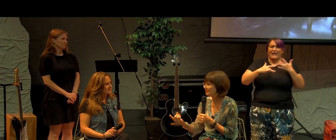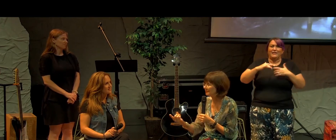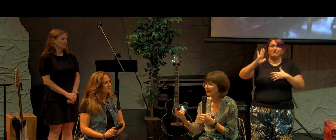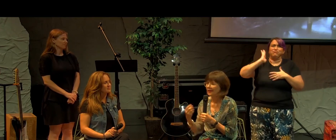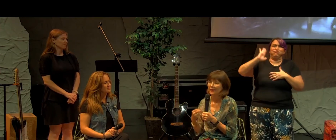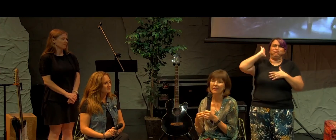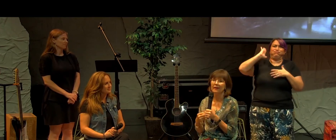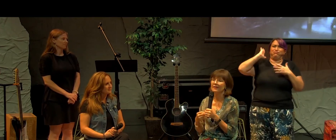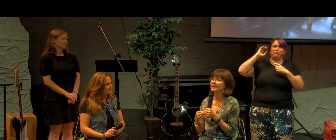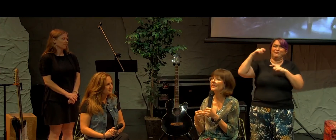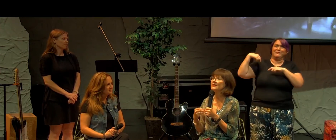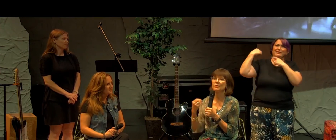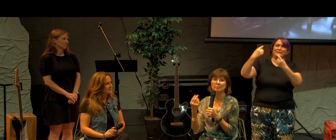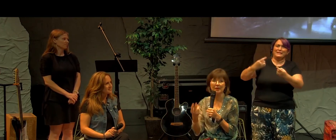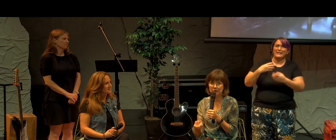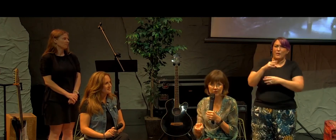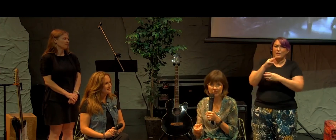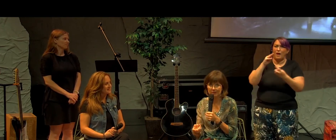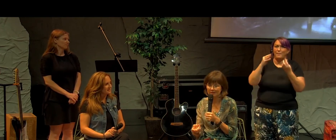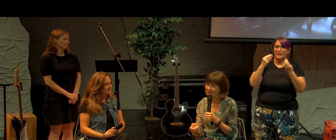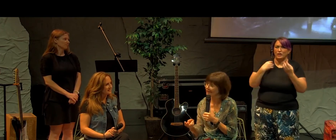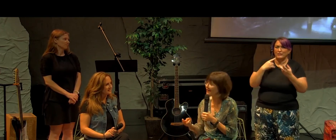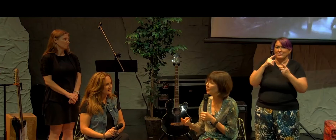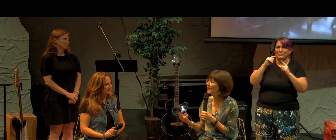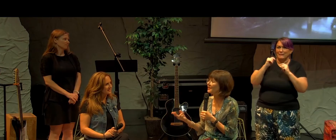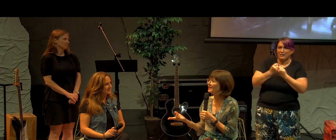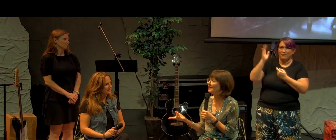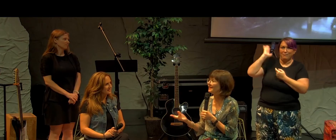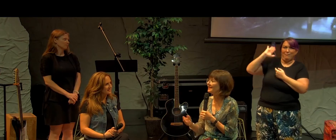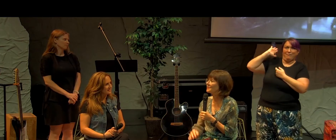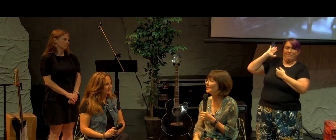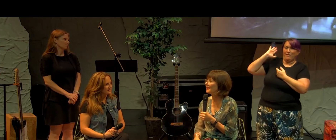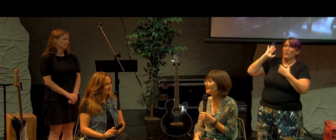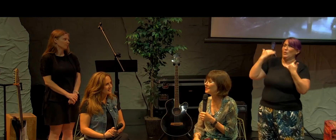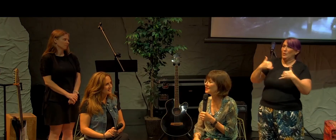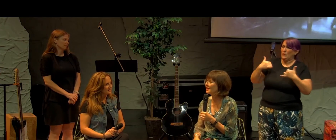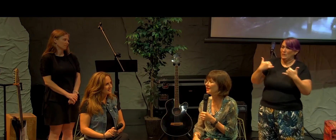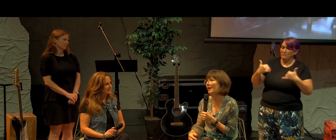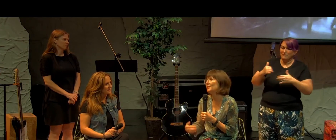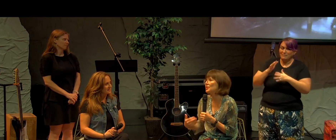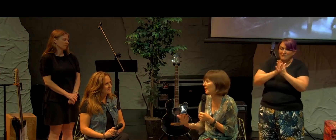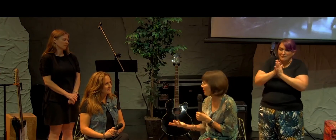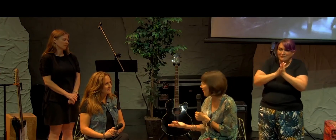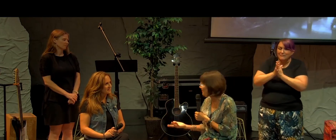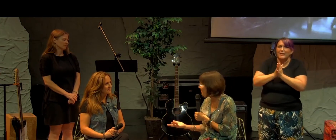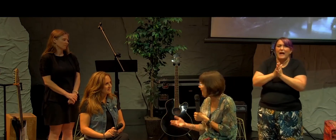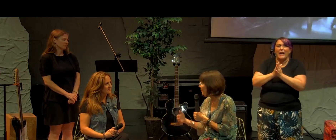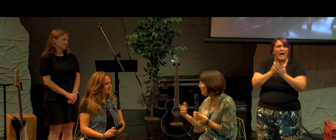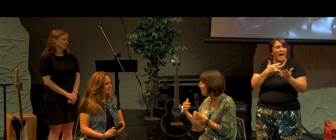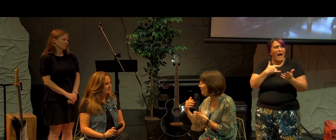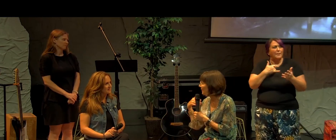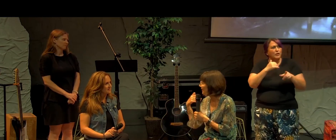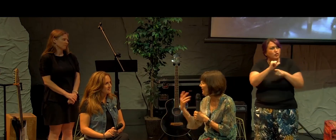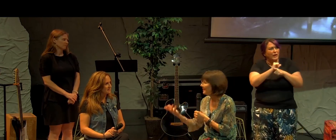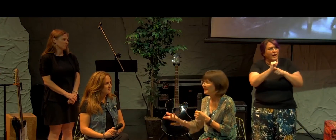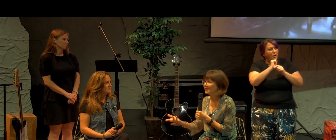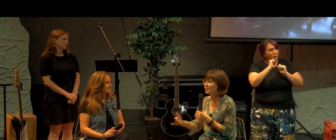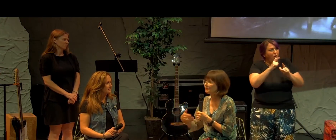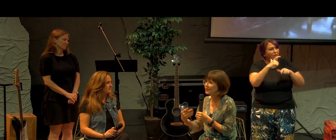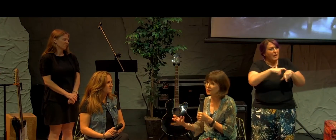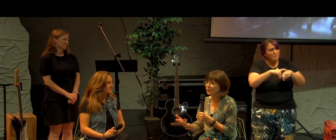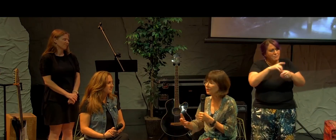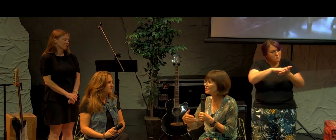team, since I was a baby Christian, right? One of the psychologists said, you know, I'm in training all the time. I go through, you